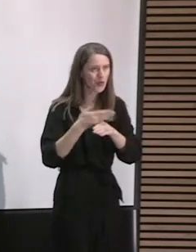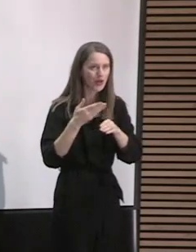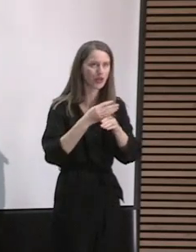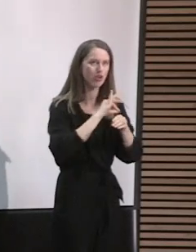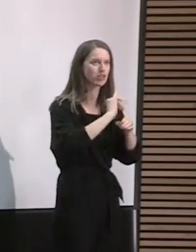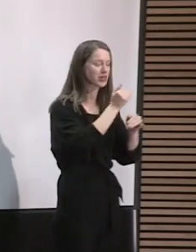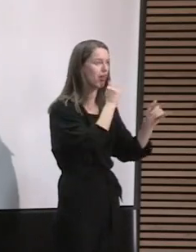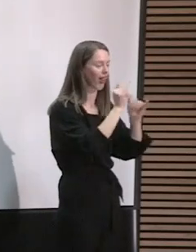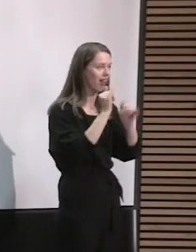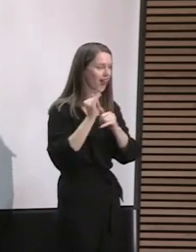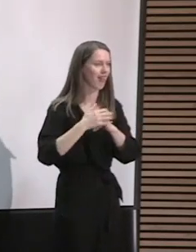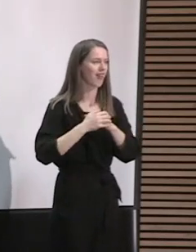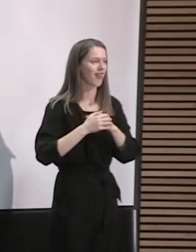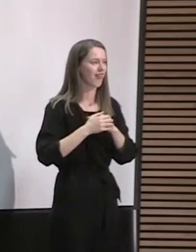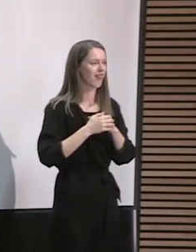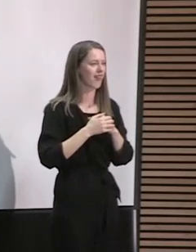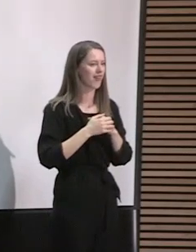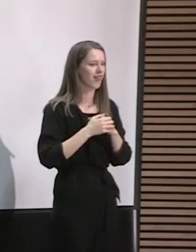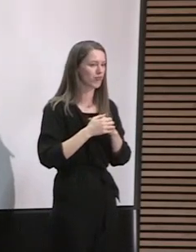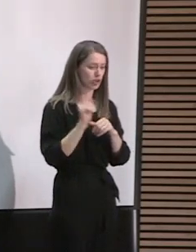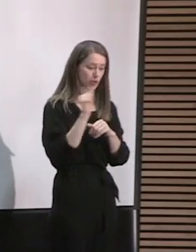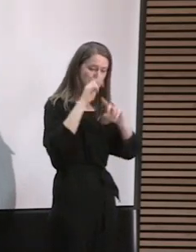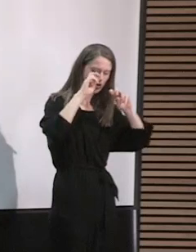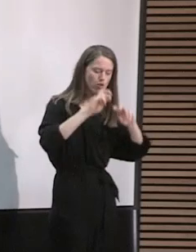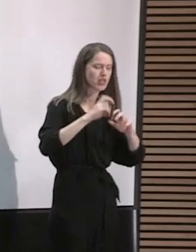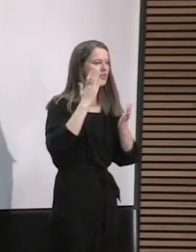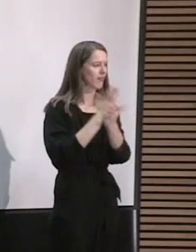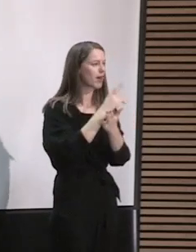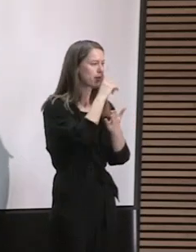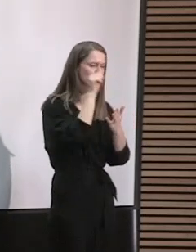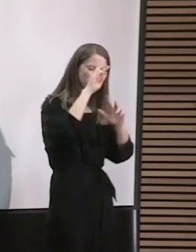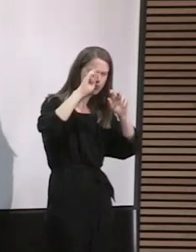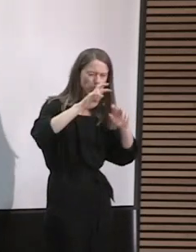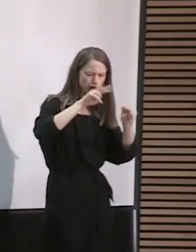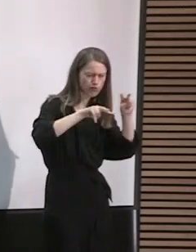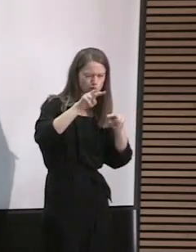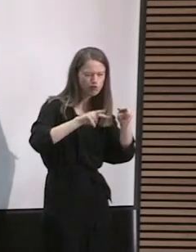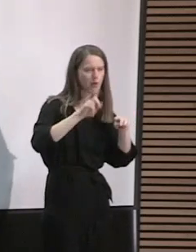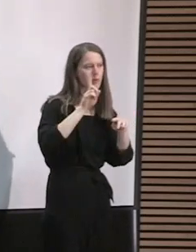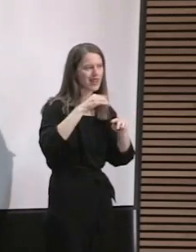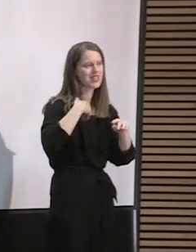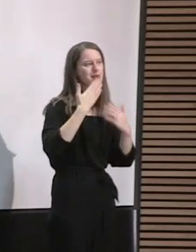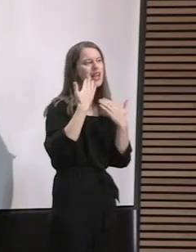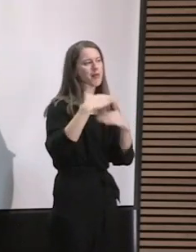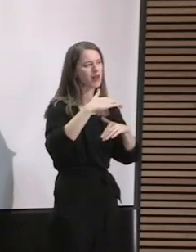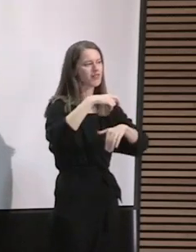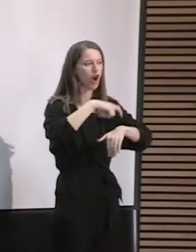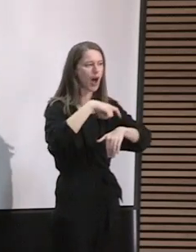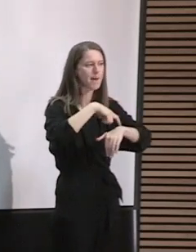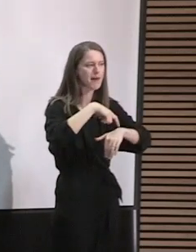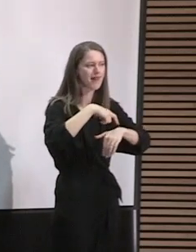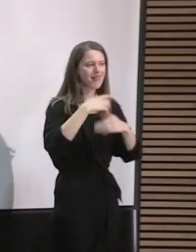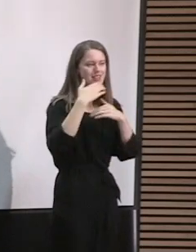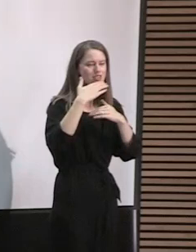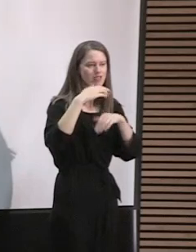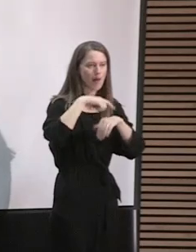it's not a question of saying there shouldn't be scrutiny. There absolutely should, but at some point there does have to be a limit to scrutiny versus time to